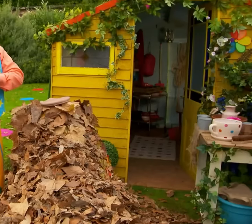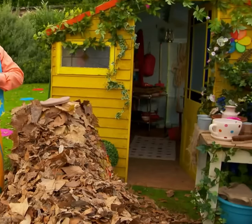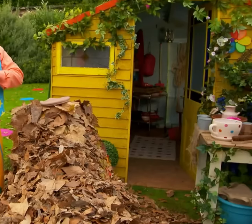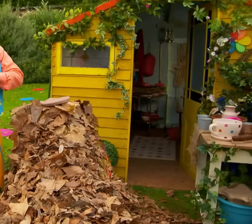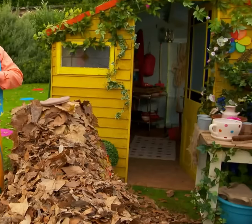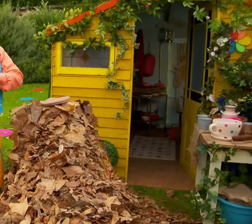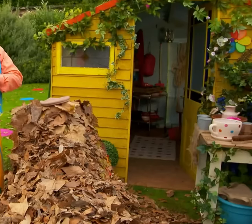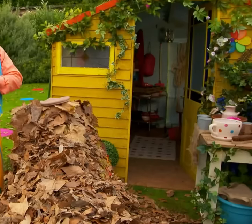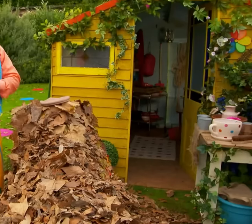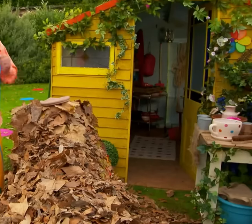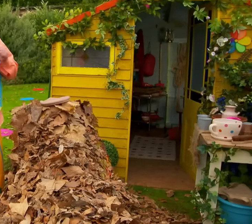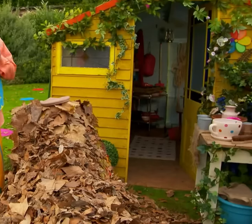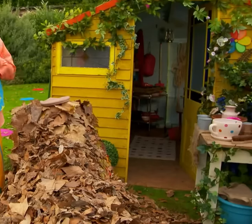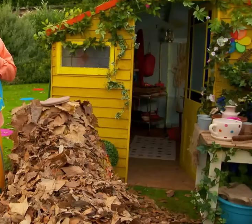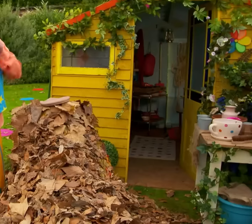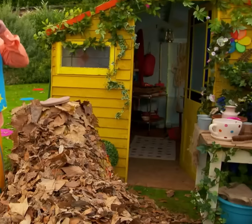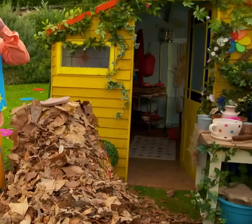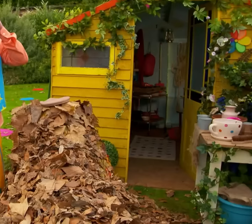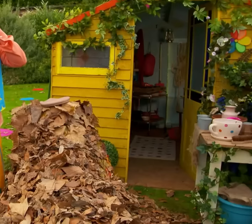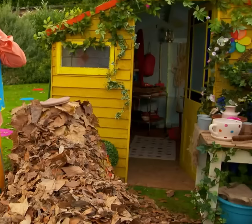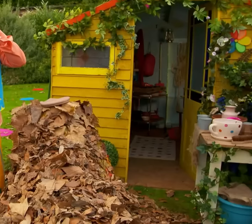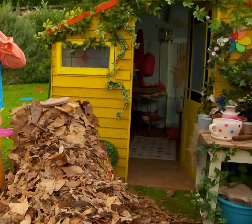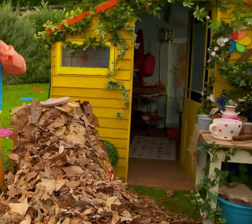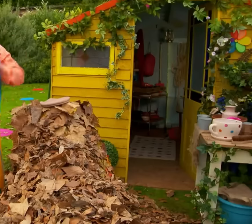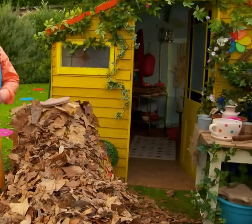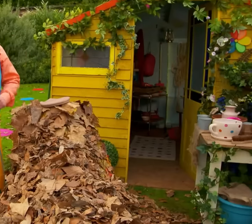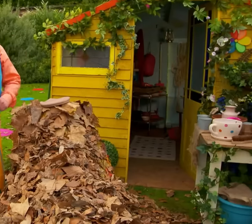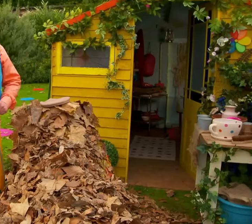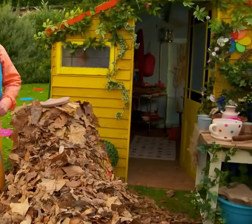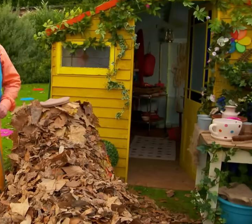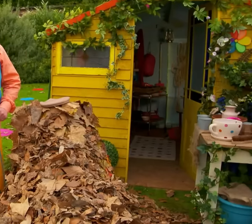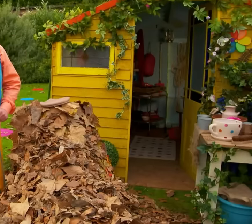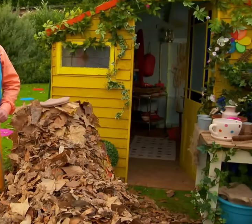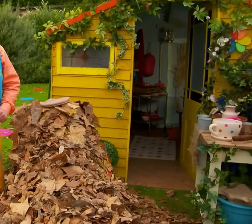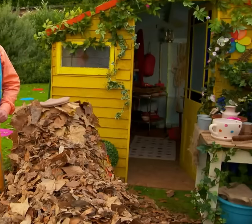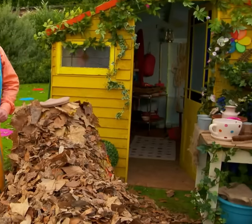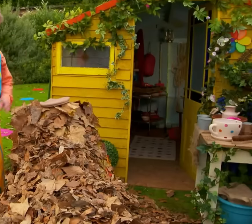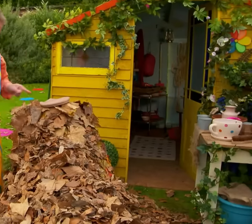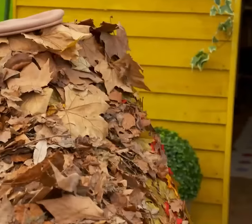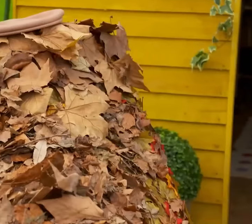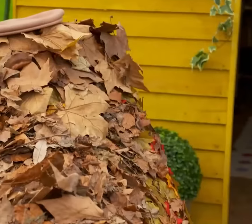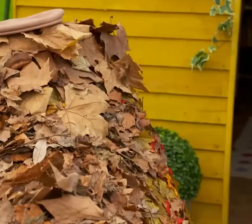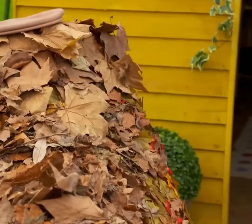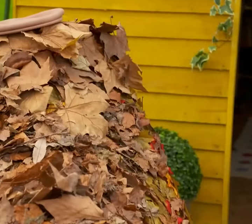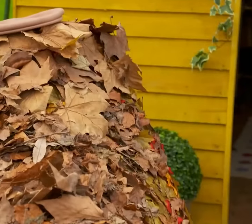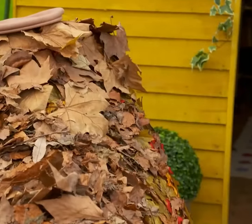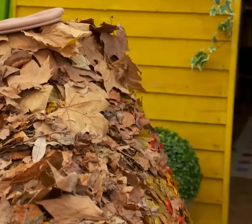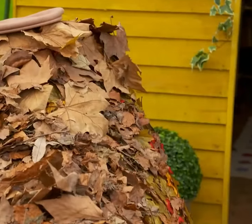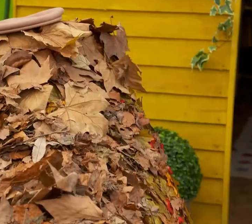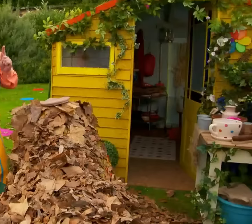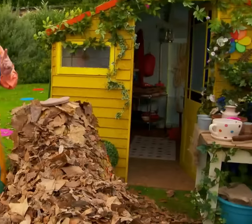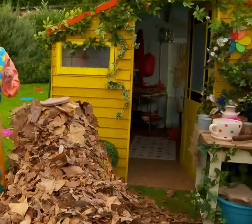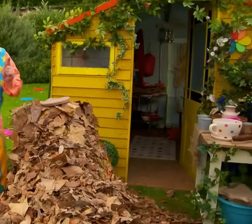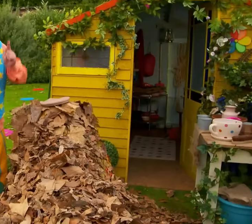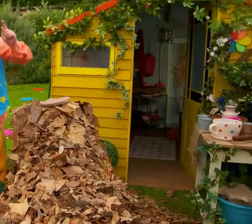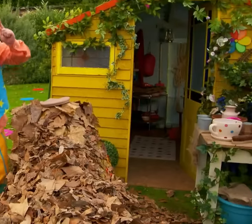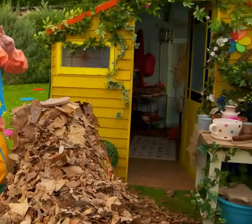Grandad Tumble, the hibernating hedgehog. There's only one Grandad